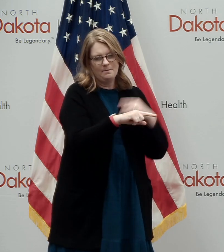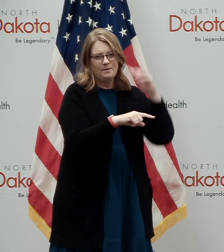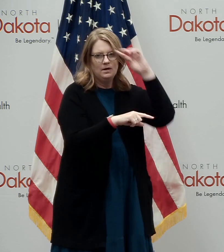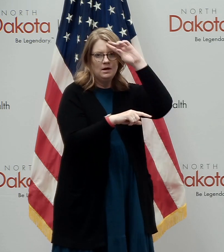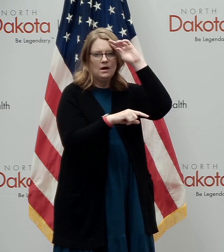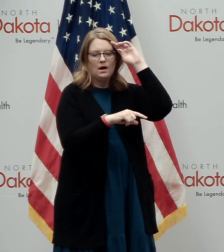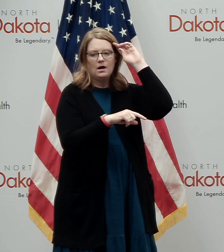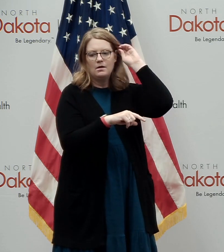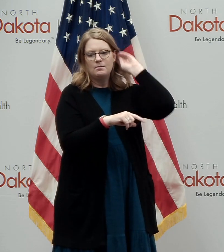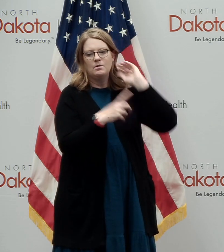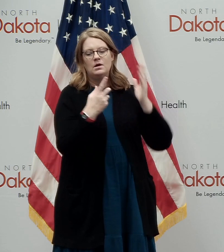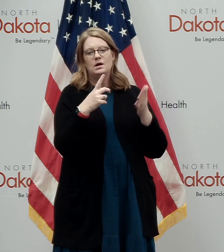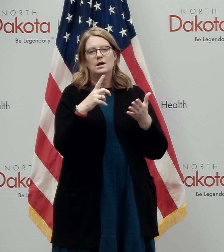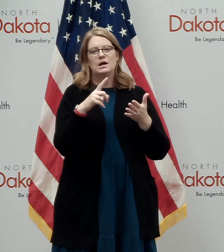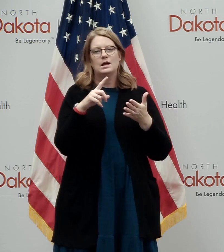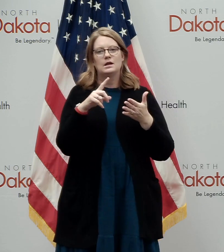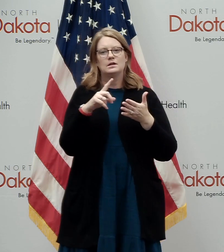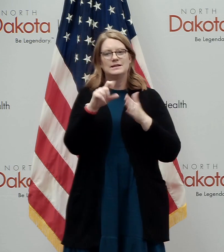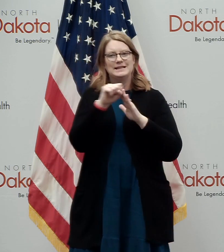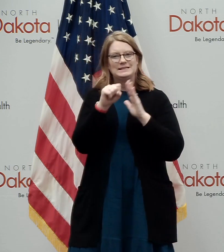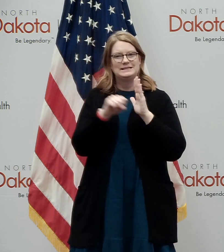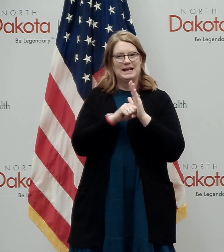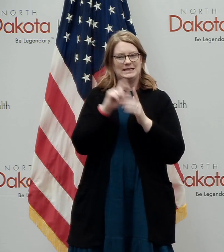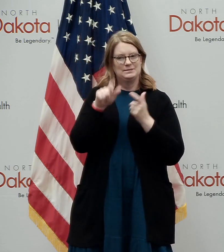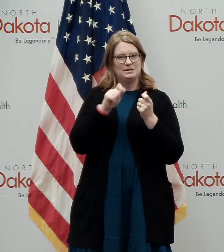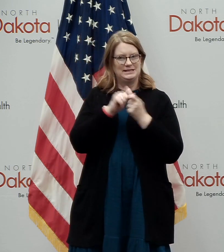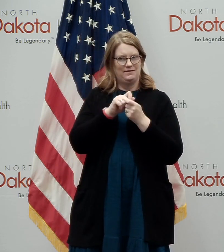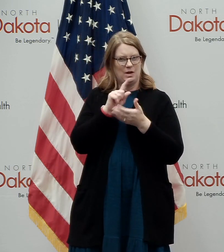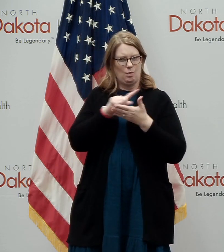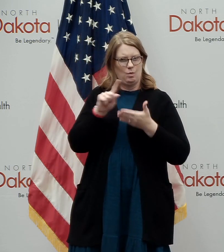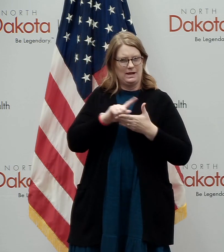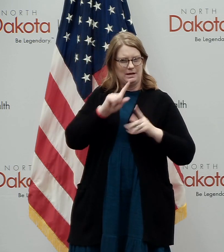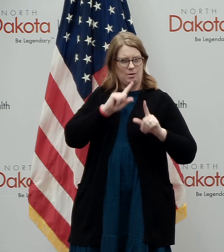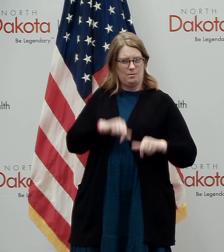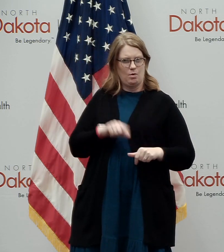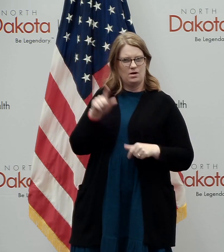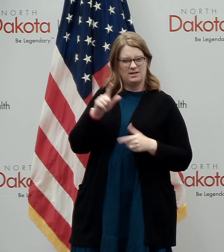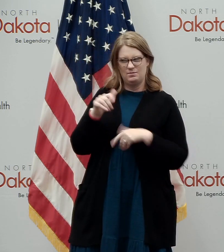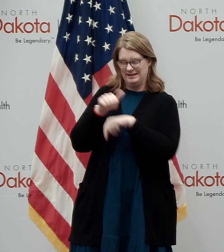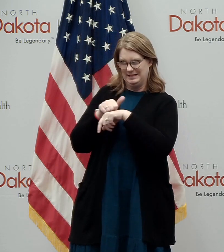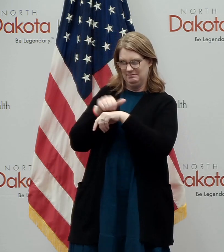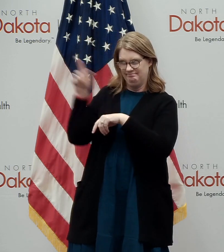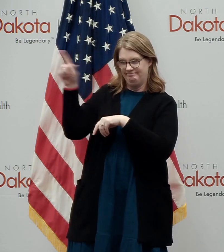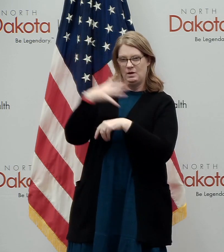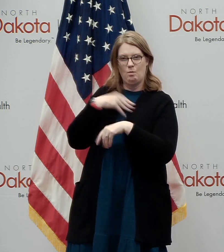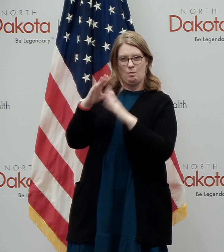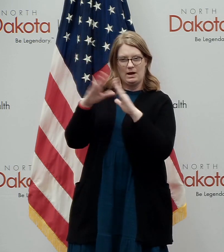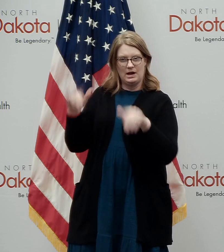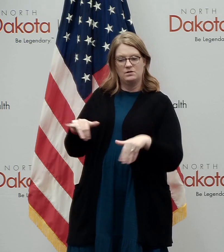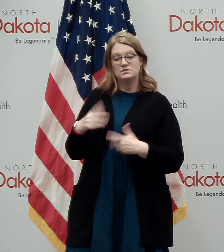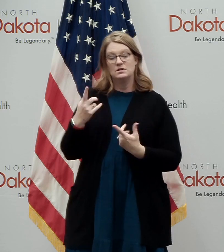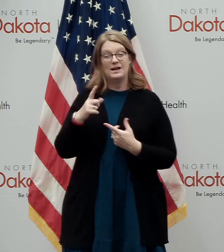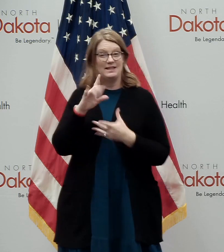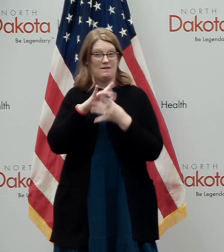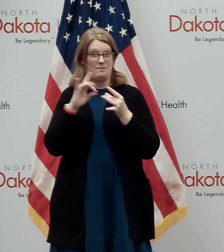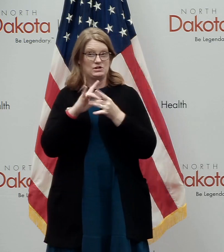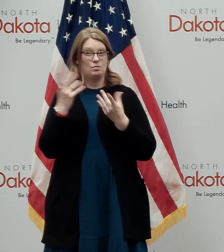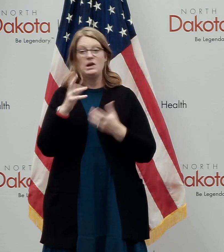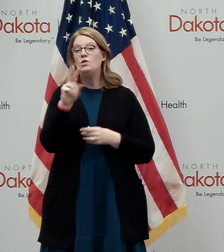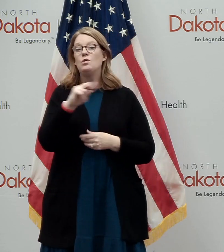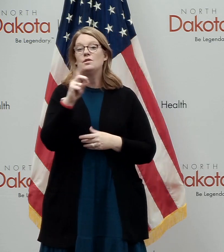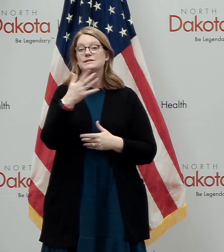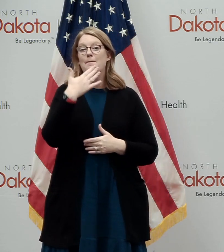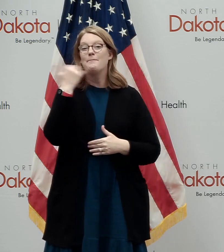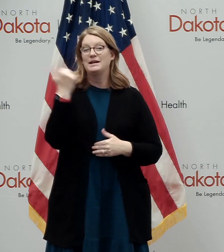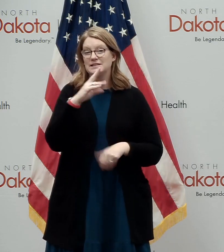in the state-specific weekly report that comes out from the White House, they mentioned in the report for North Dakota is among the best